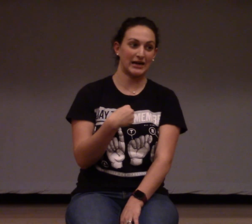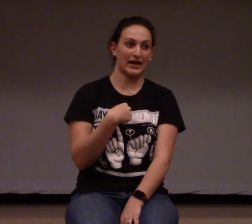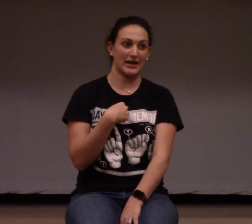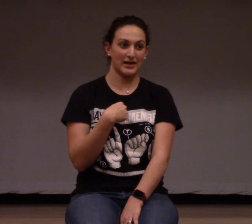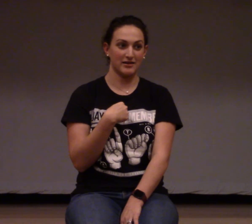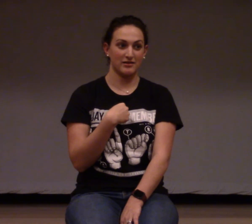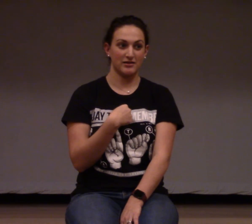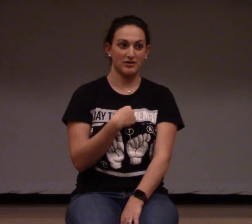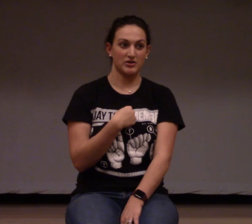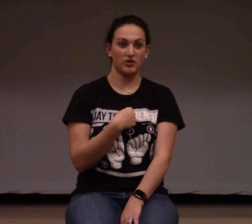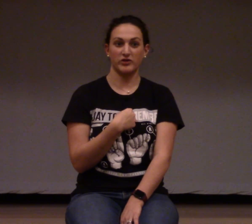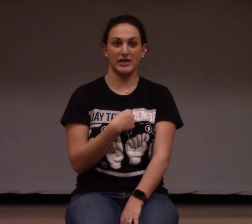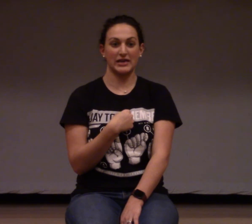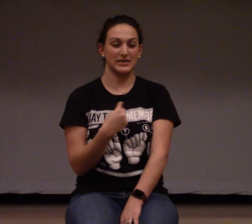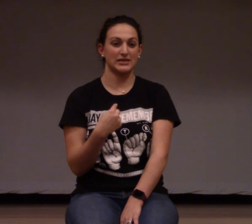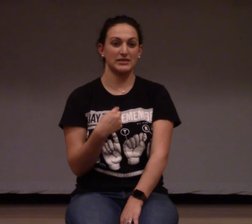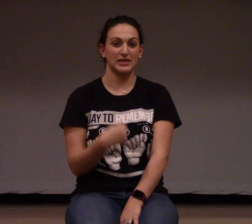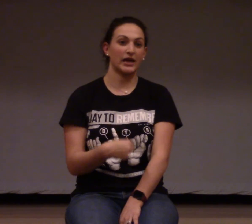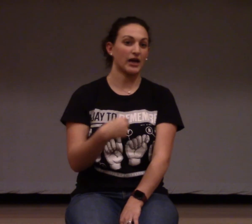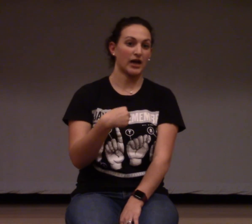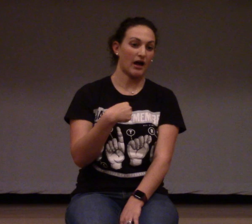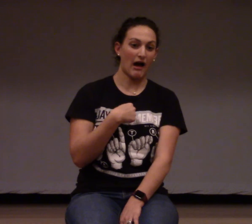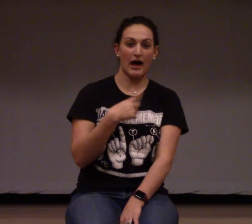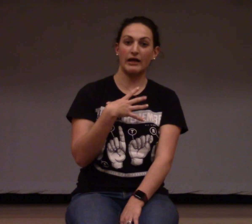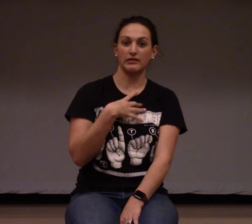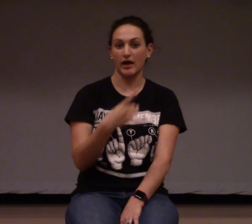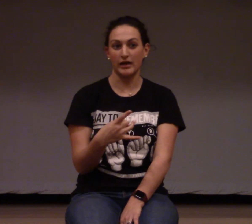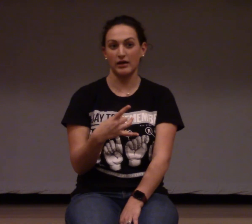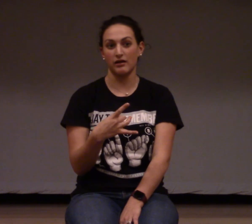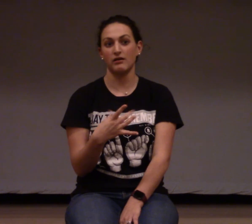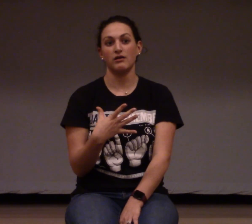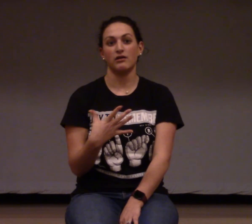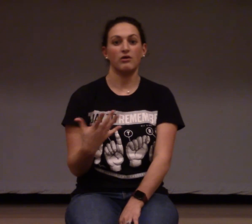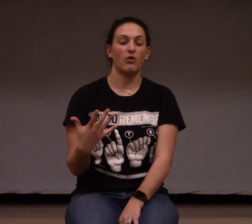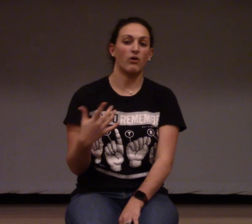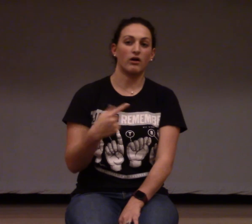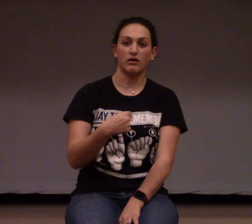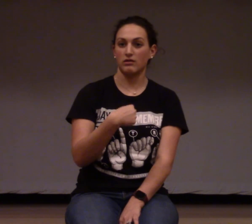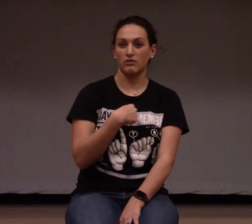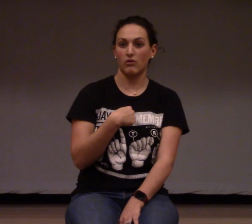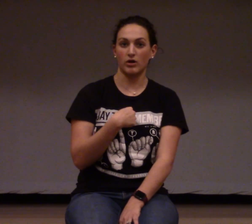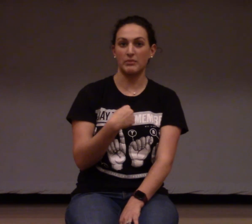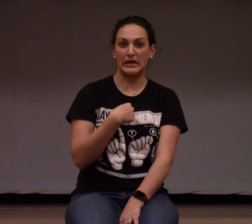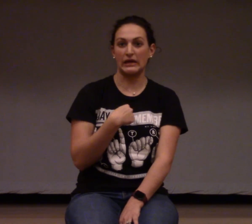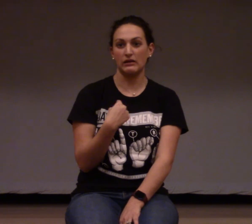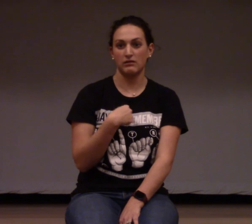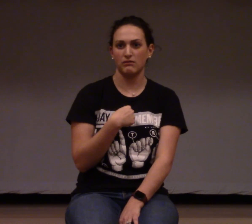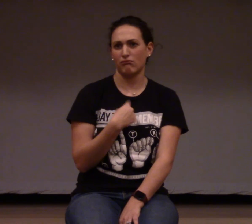I. So if you're saying a sentence like I like or me.